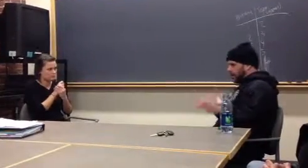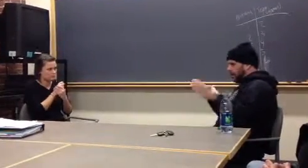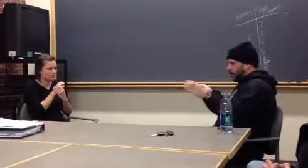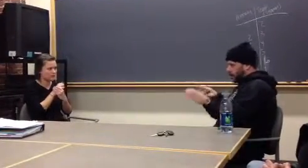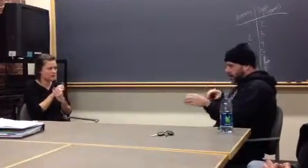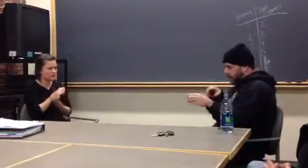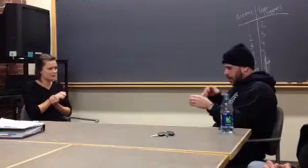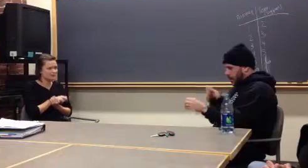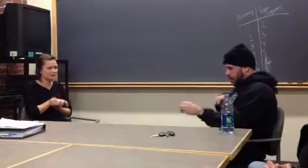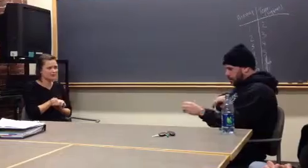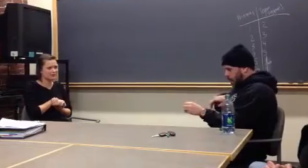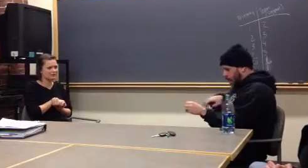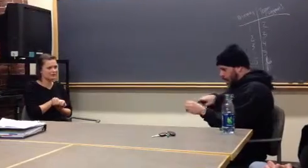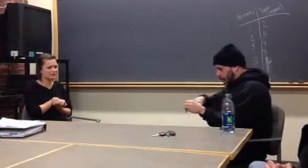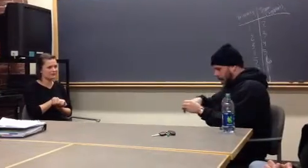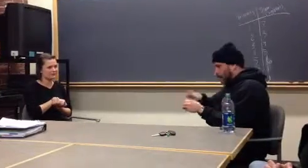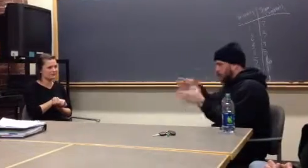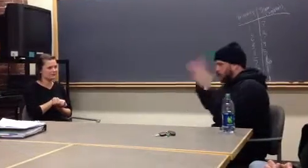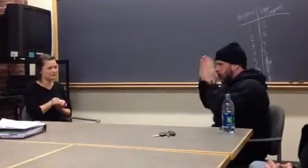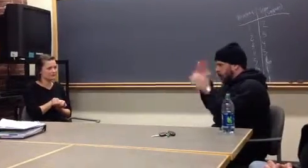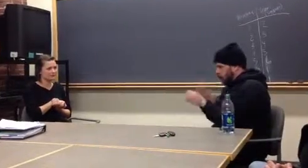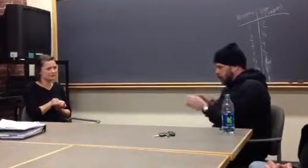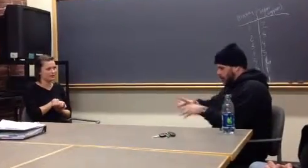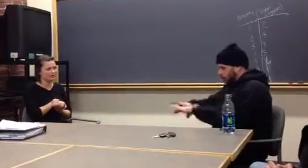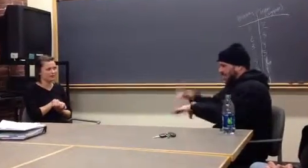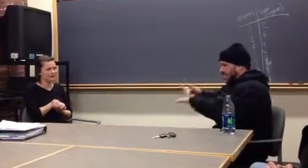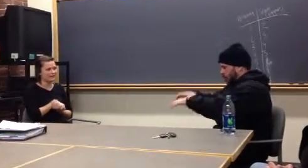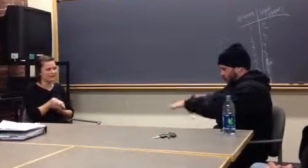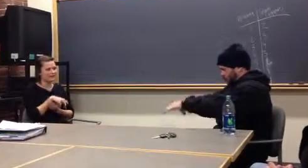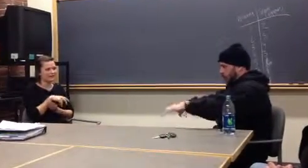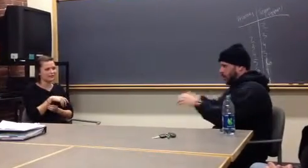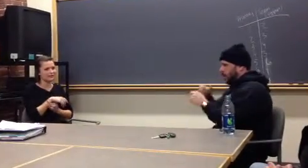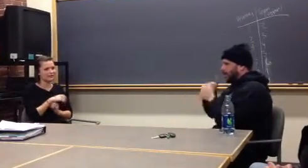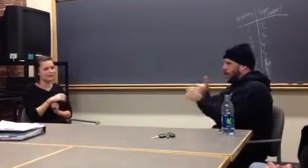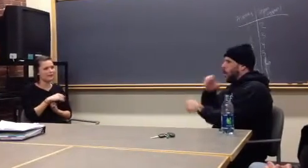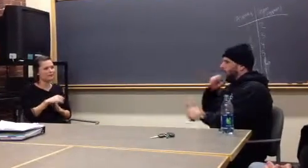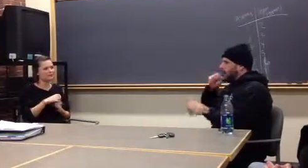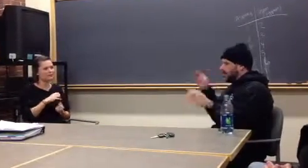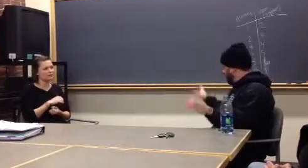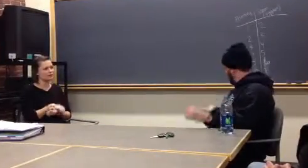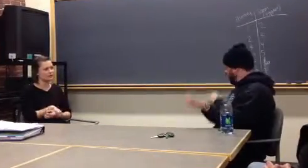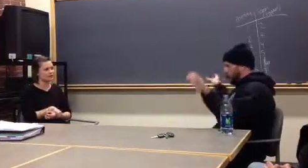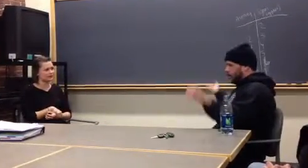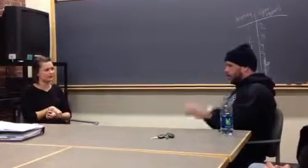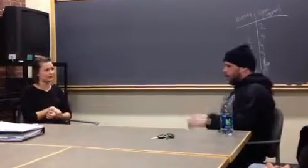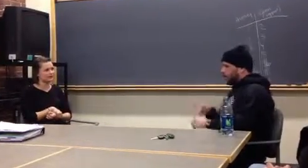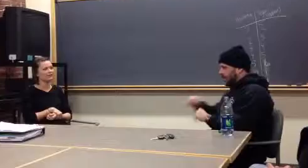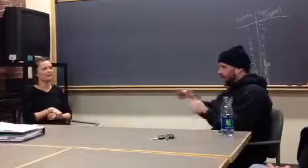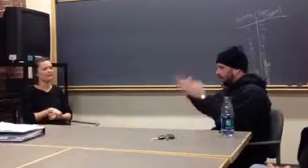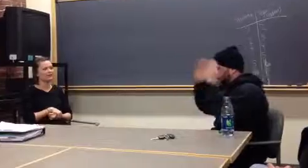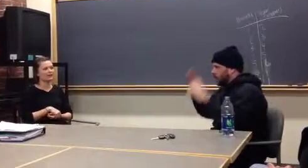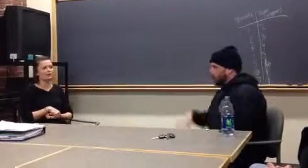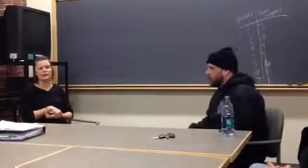So there'll be orange markers on each side of the field. And if you get past those orange markers, then you get a